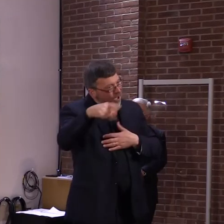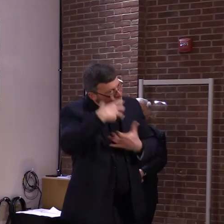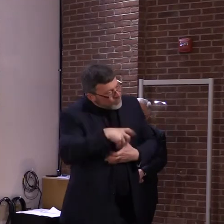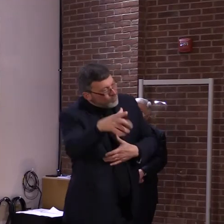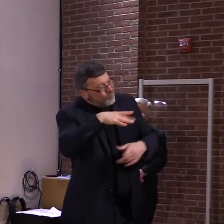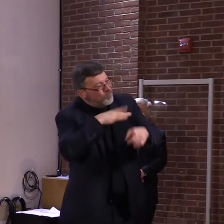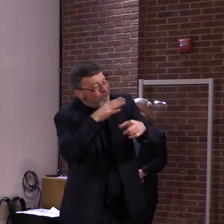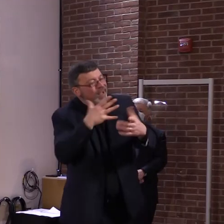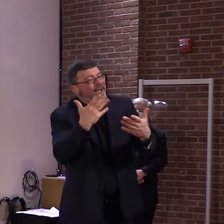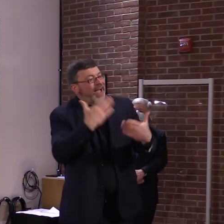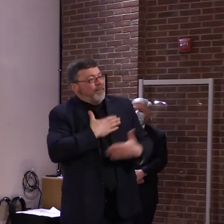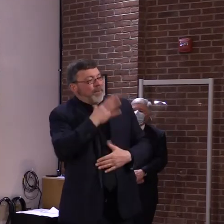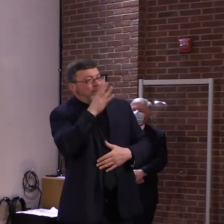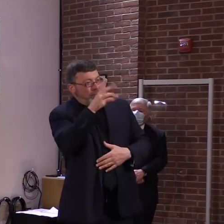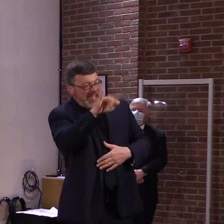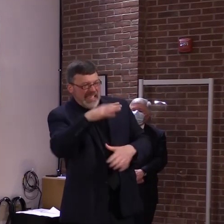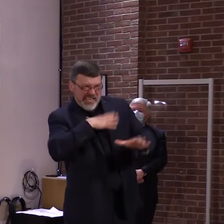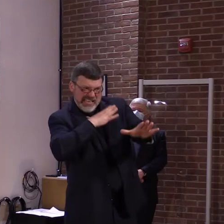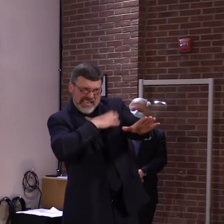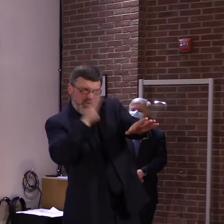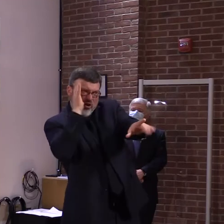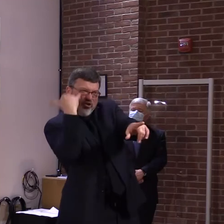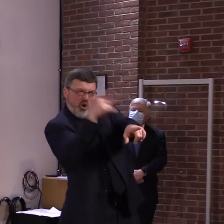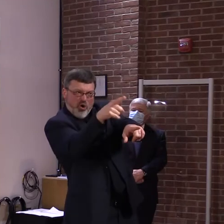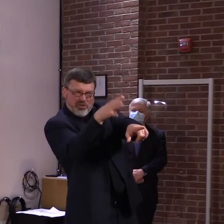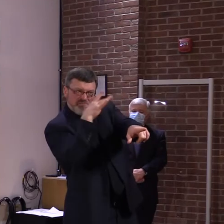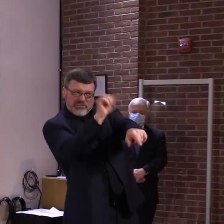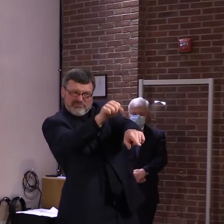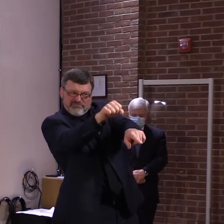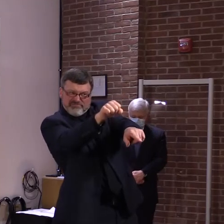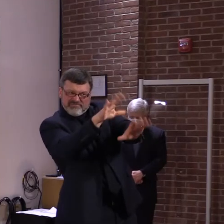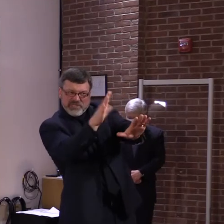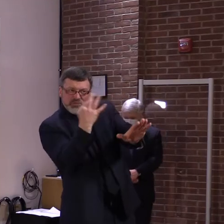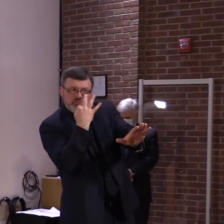calling her, of course, on Sunday.